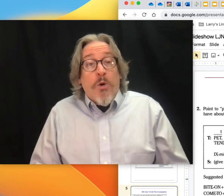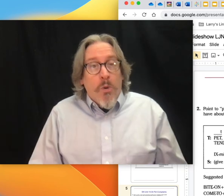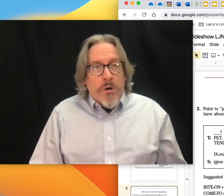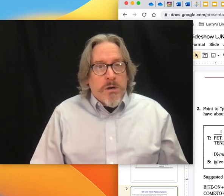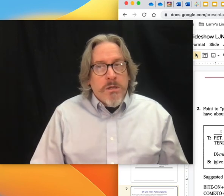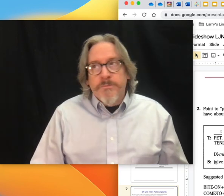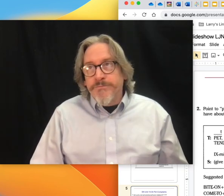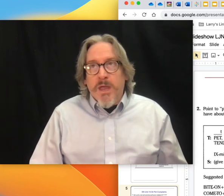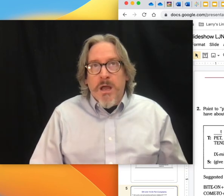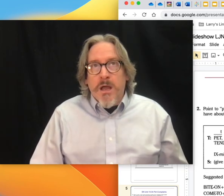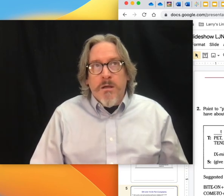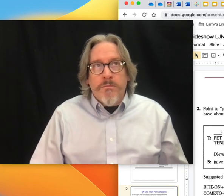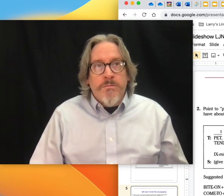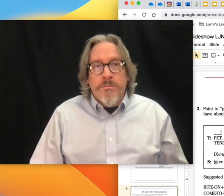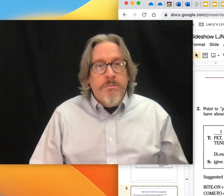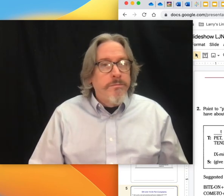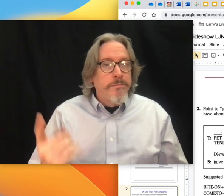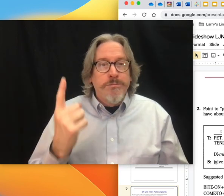Bark. Or